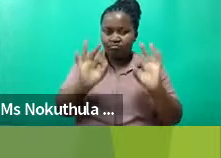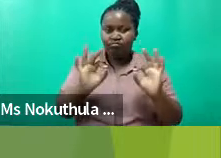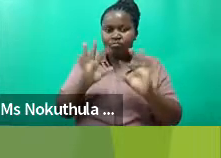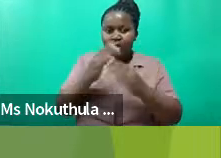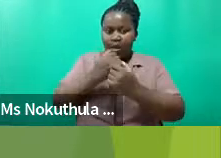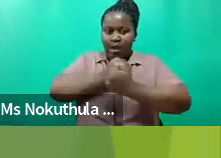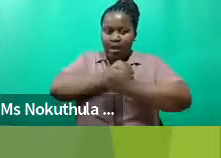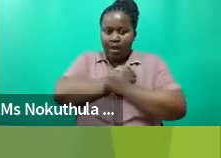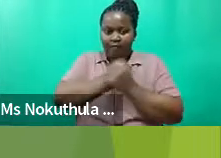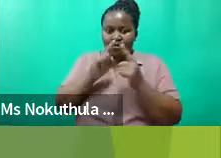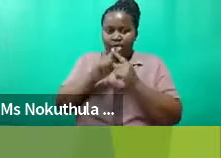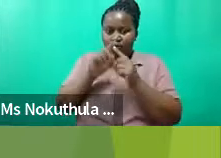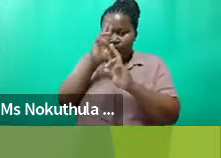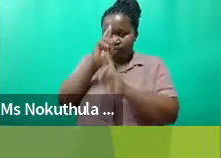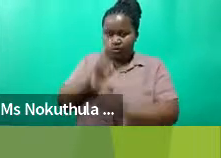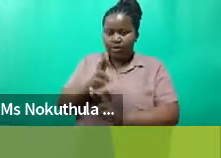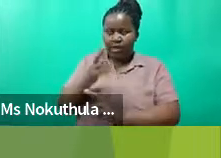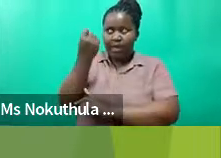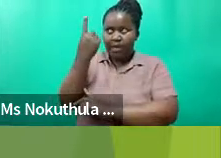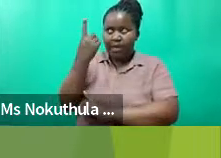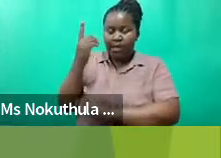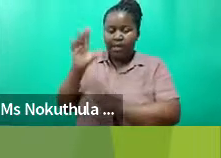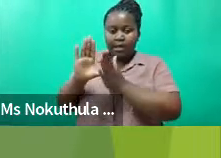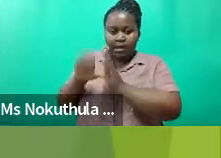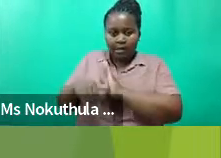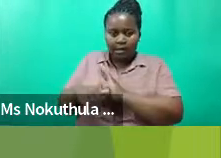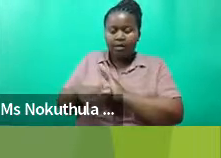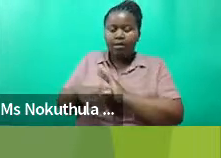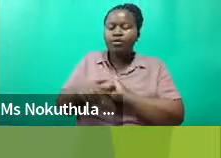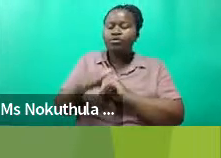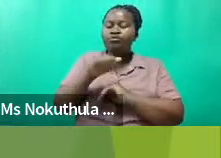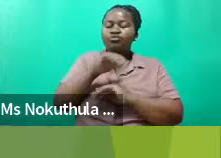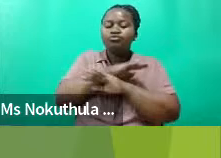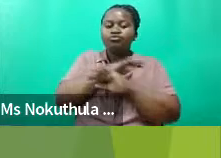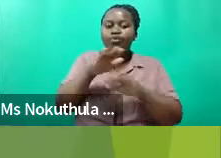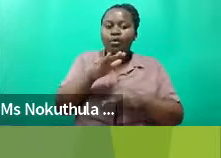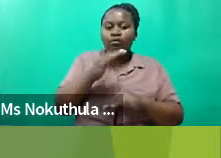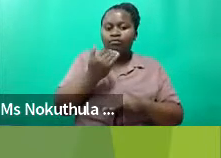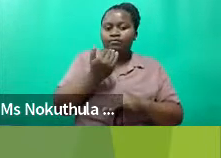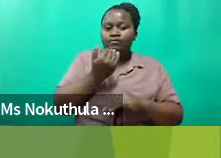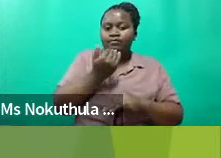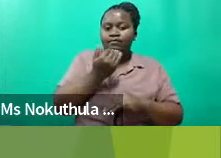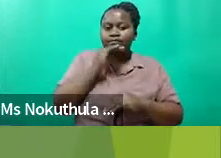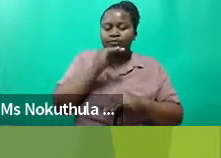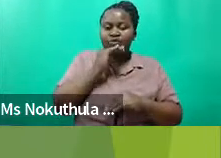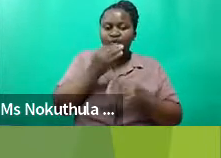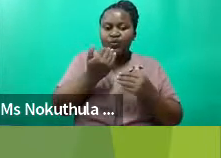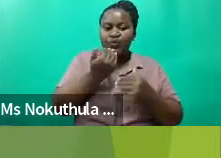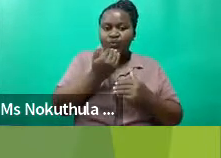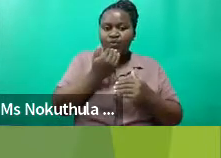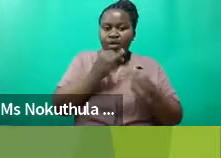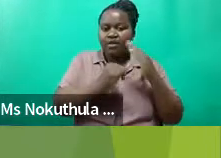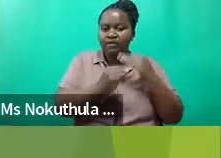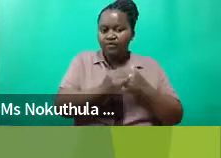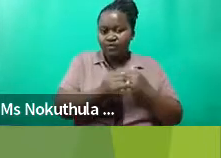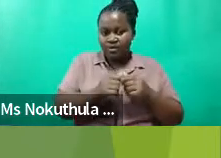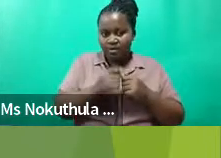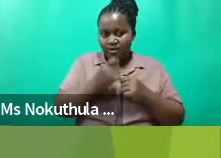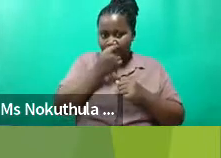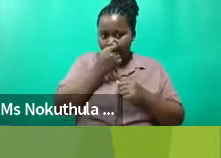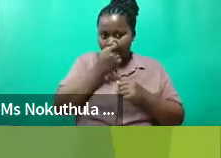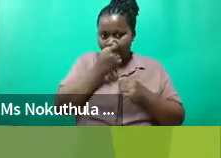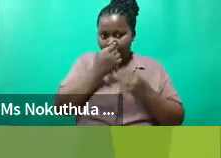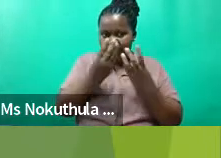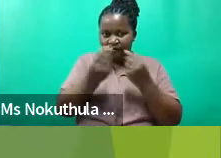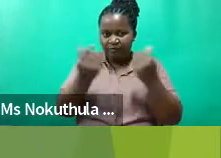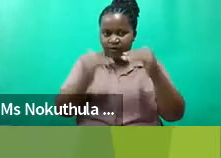understand that being disabled really doesn't determine who they are as individuals. So there were a few limitations